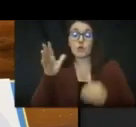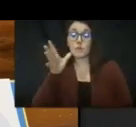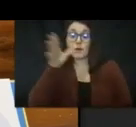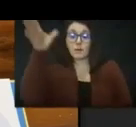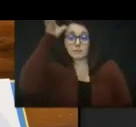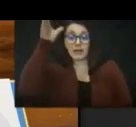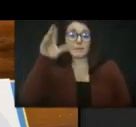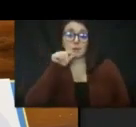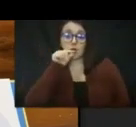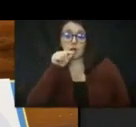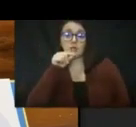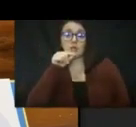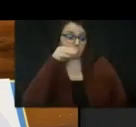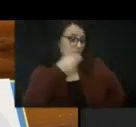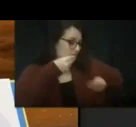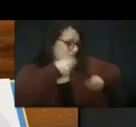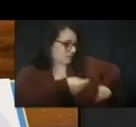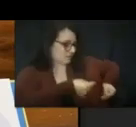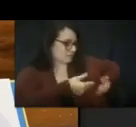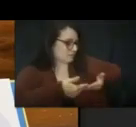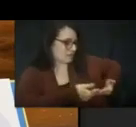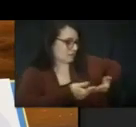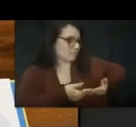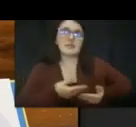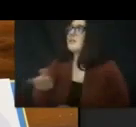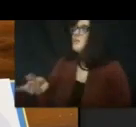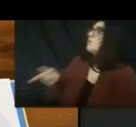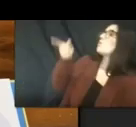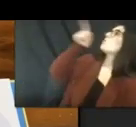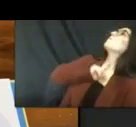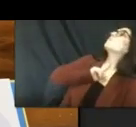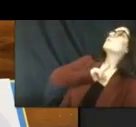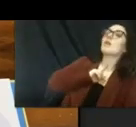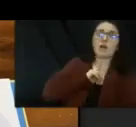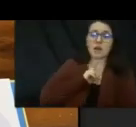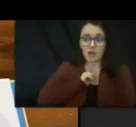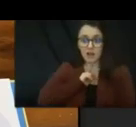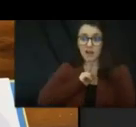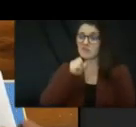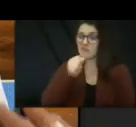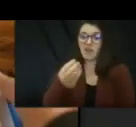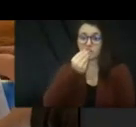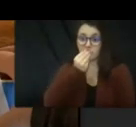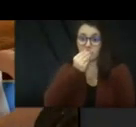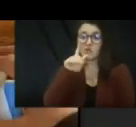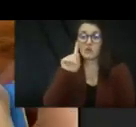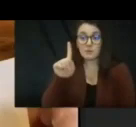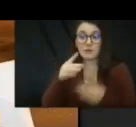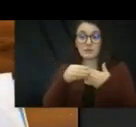eaten. The chick's stomach fill up with plastic instead of food. 6 orders of fish and chips, please.